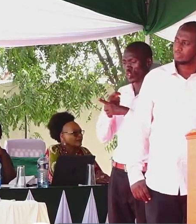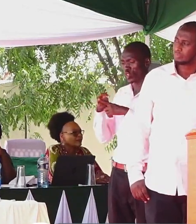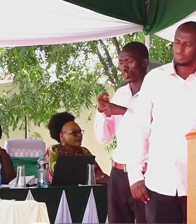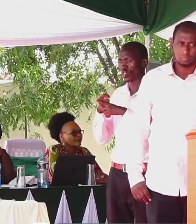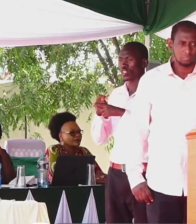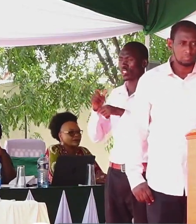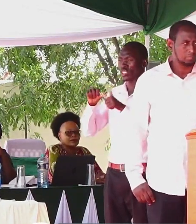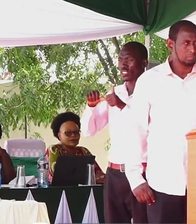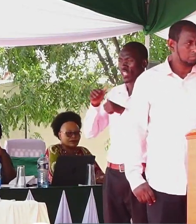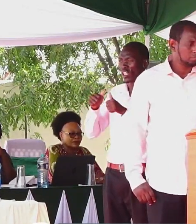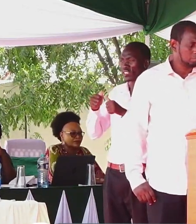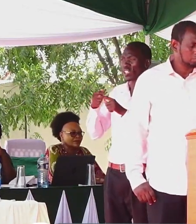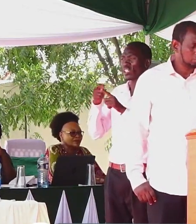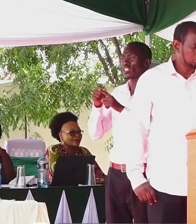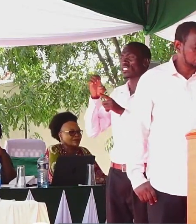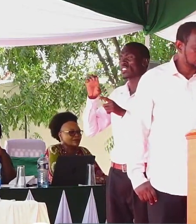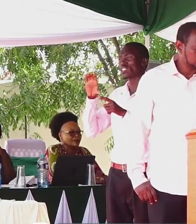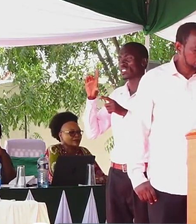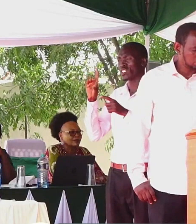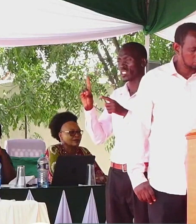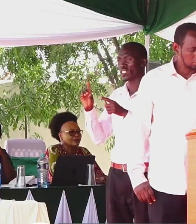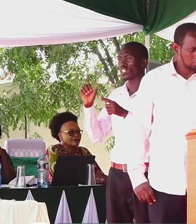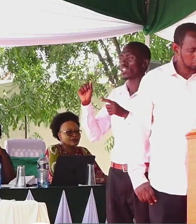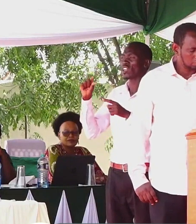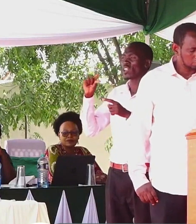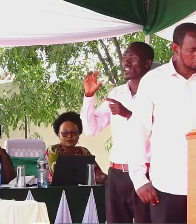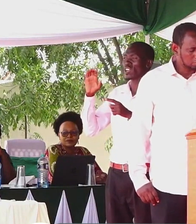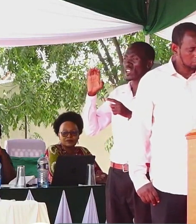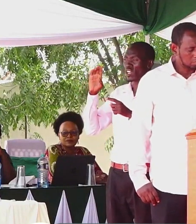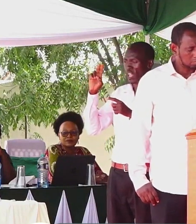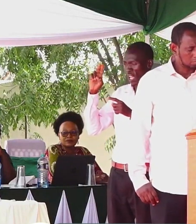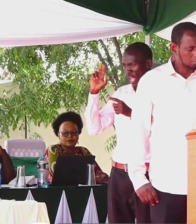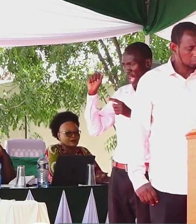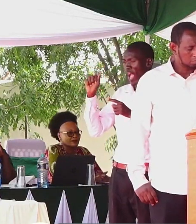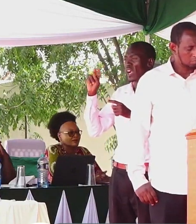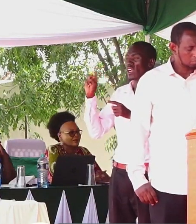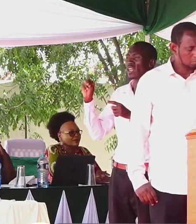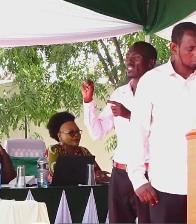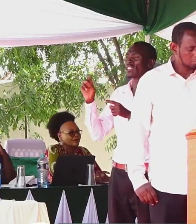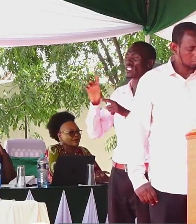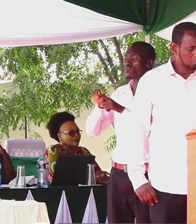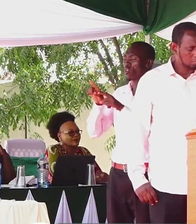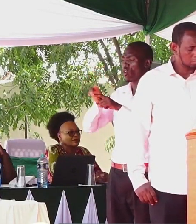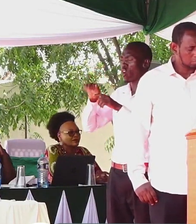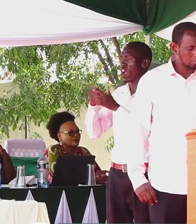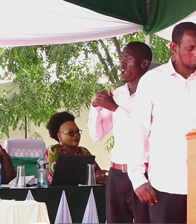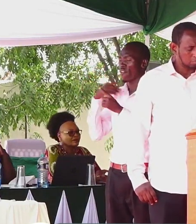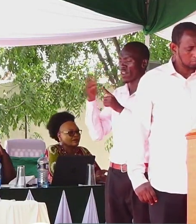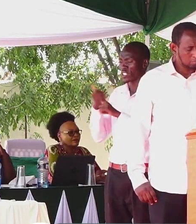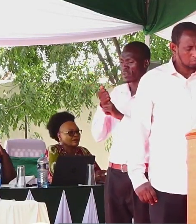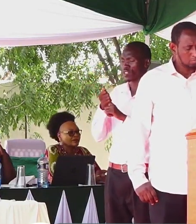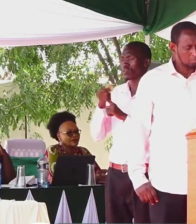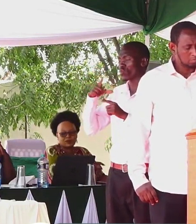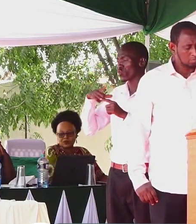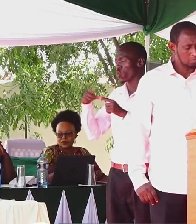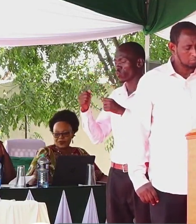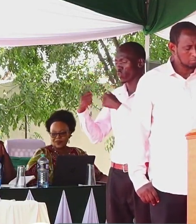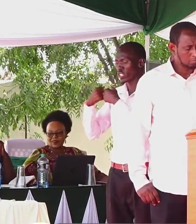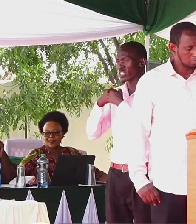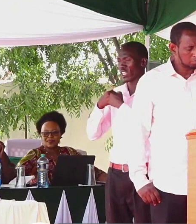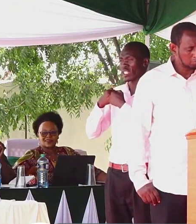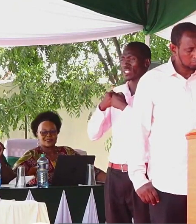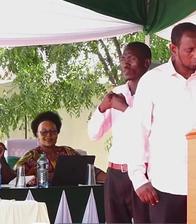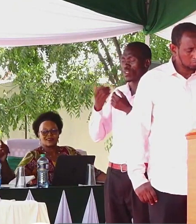for ECD by Aga Khan. Then, of course, we have some achievements before we go to the challenges. We